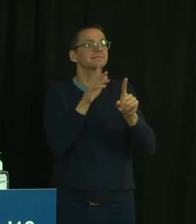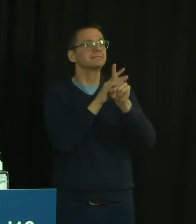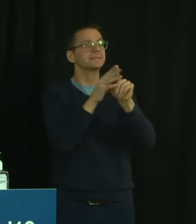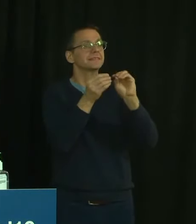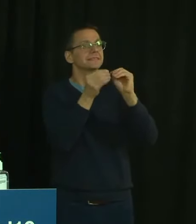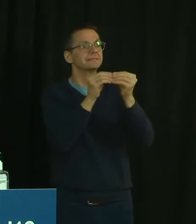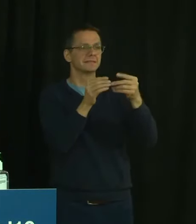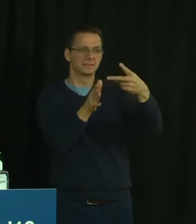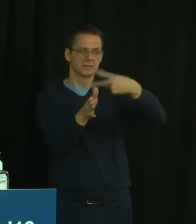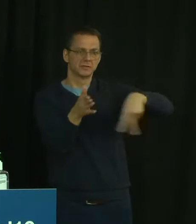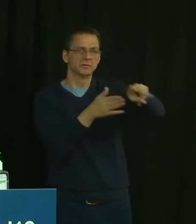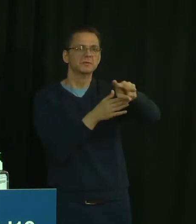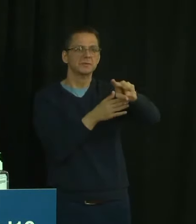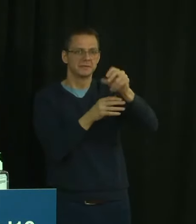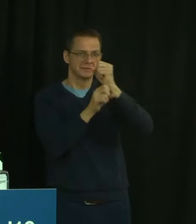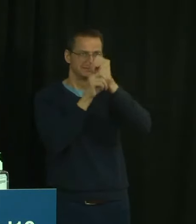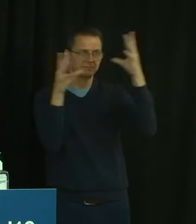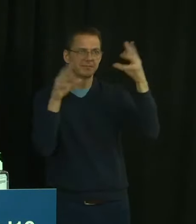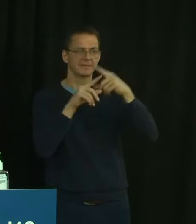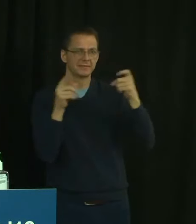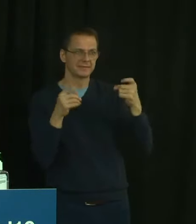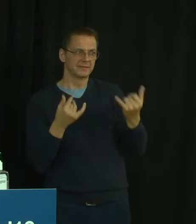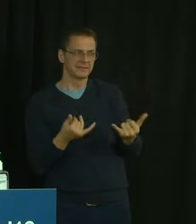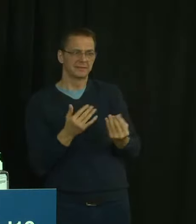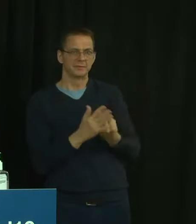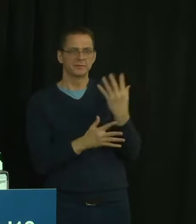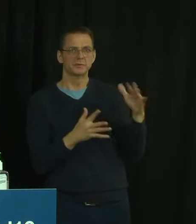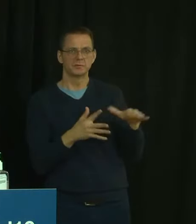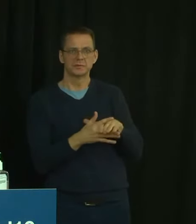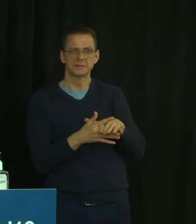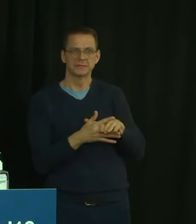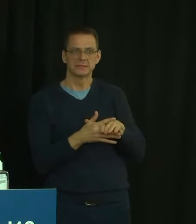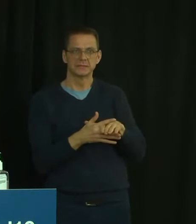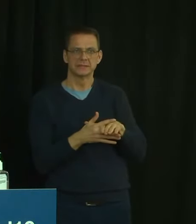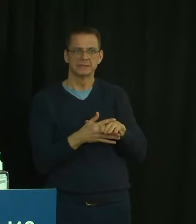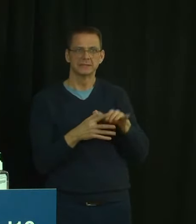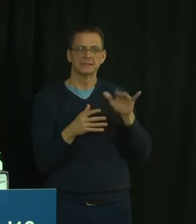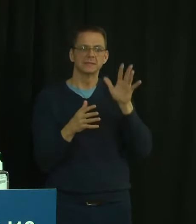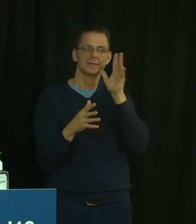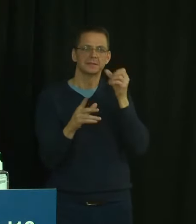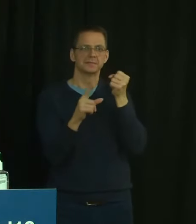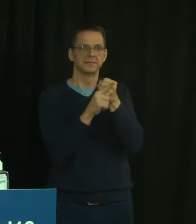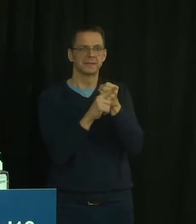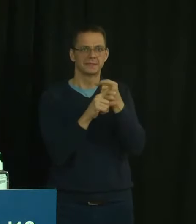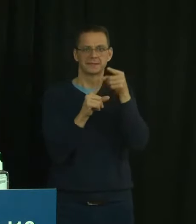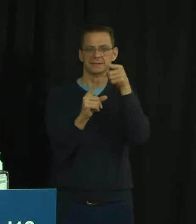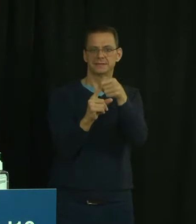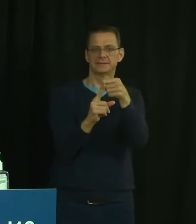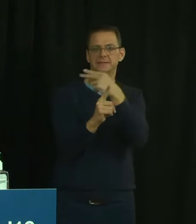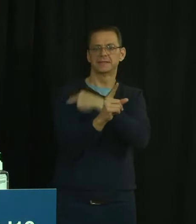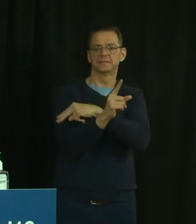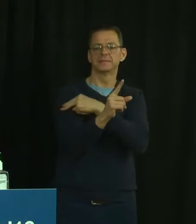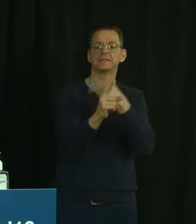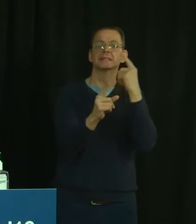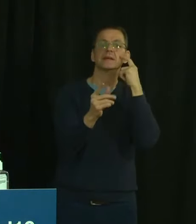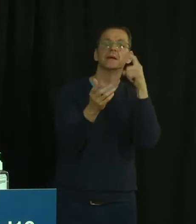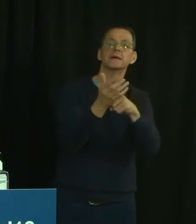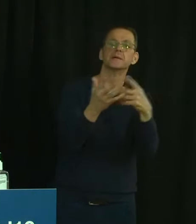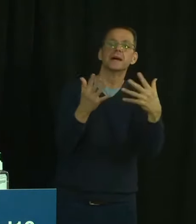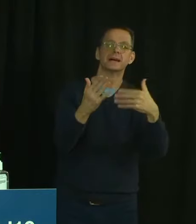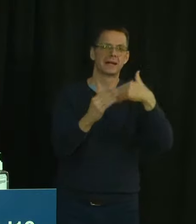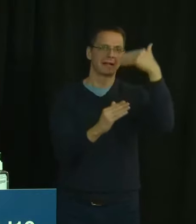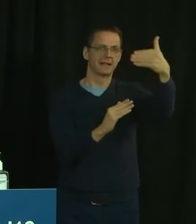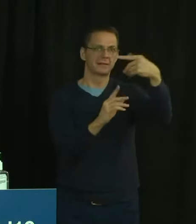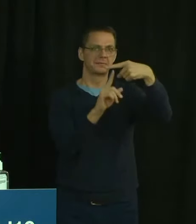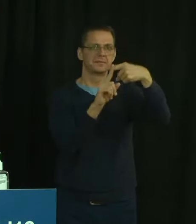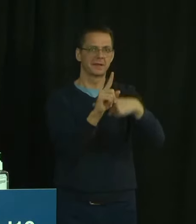that we choose to do are going to have an impact not just on us, not just on our family, but on our communities as well. And so I would ask all